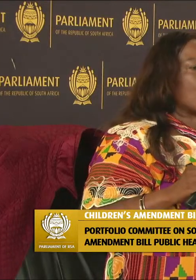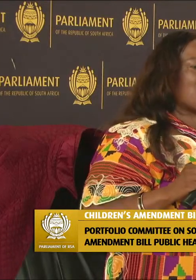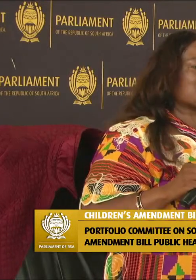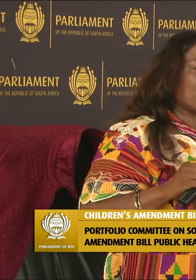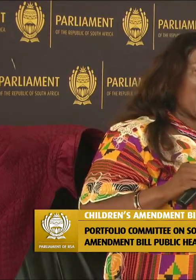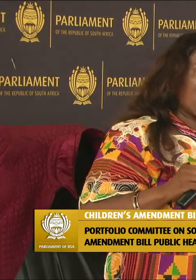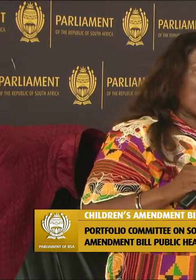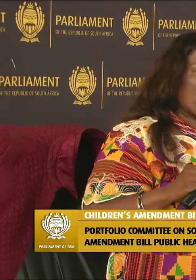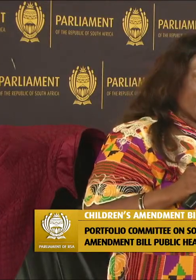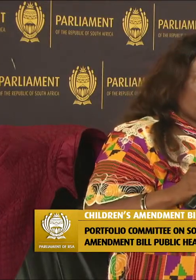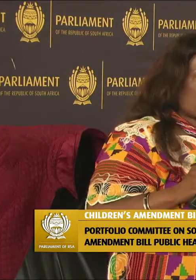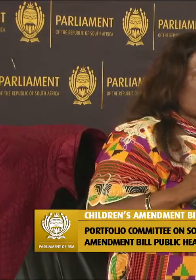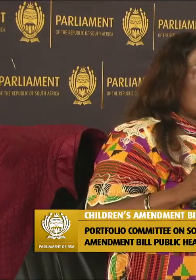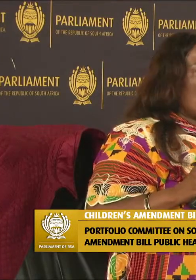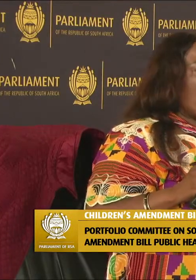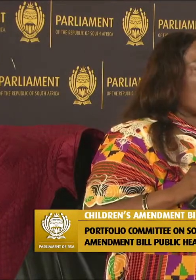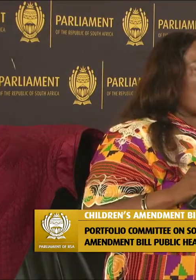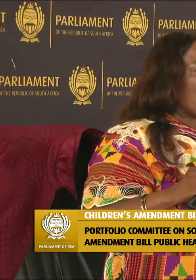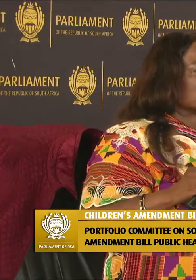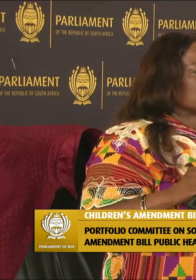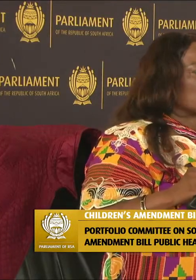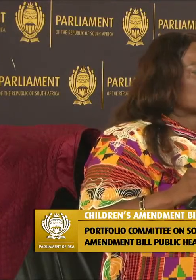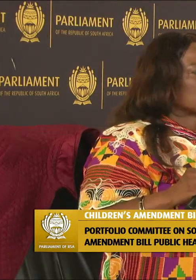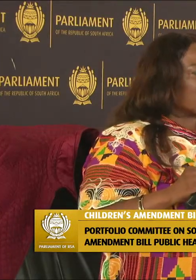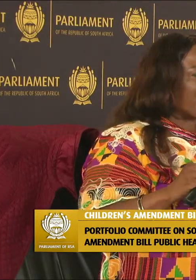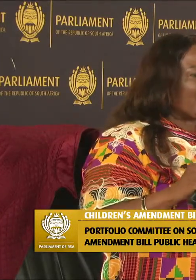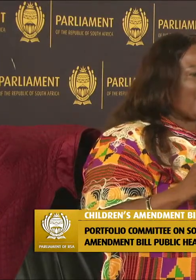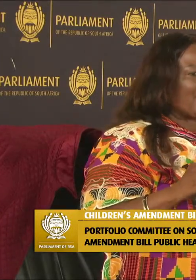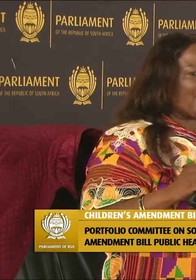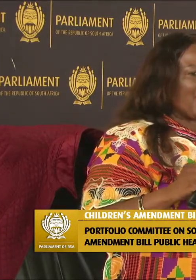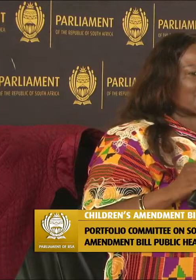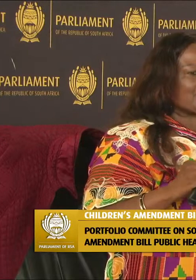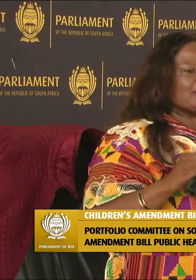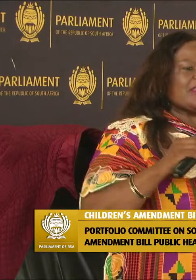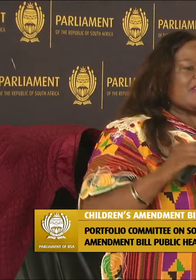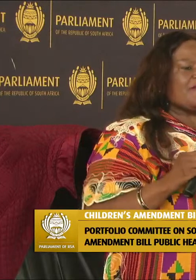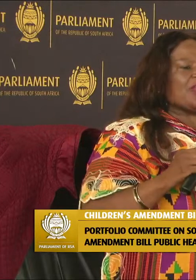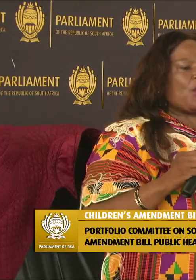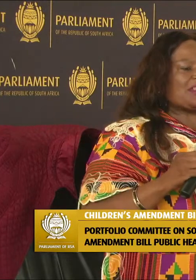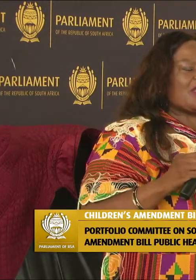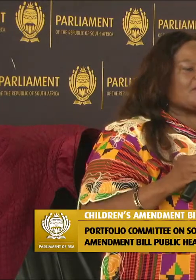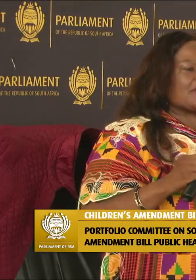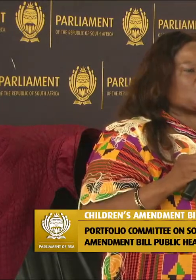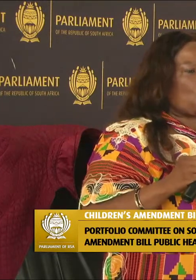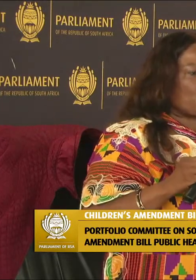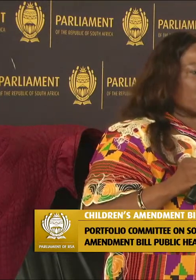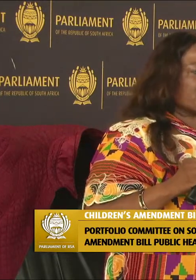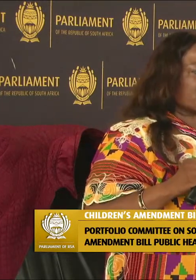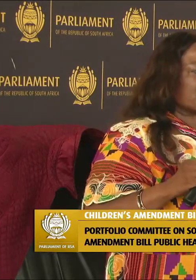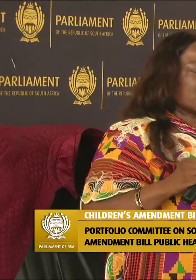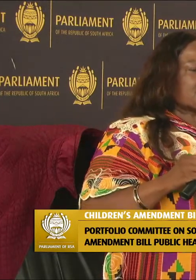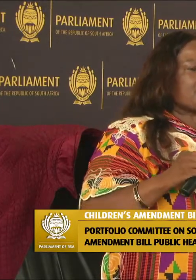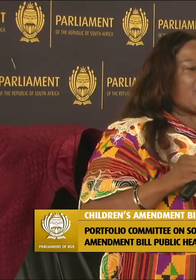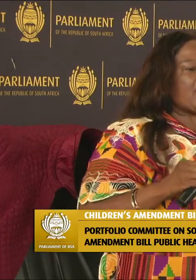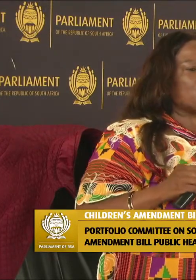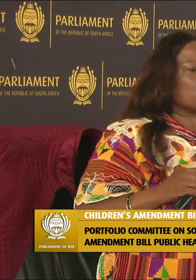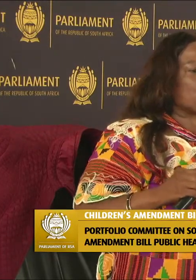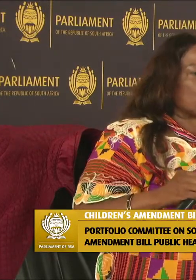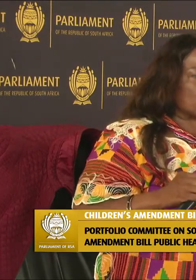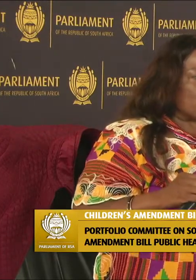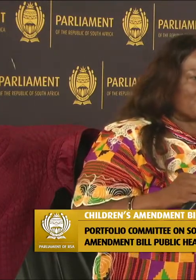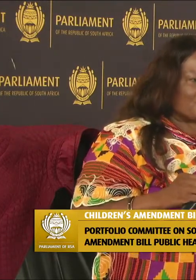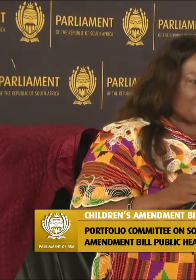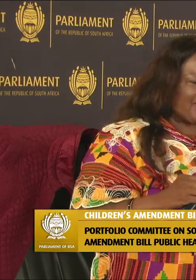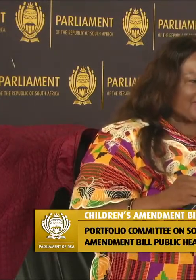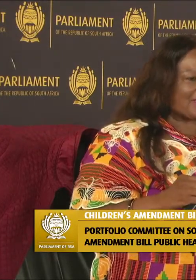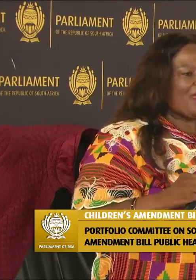yokuba umasipala wethu akwazi ukusondelelana nathi, even ourselves as communities sibe able to go